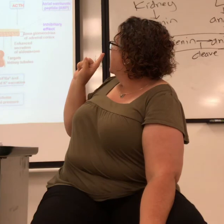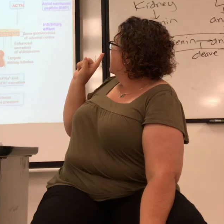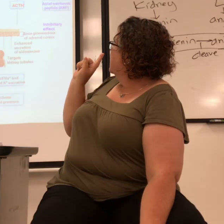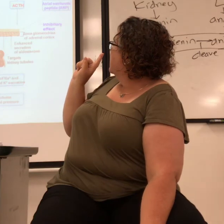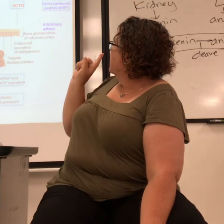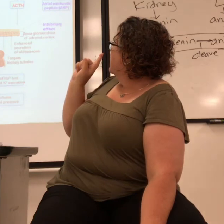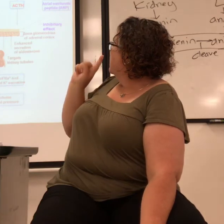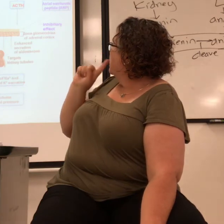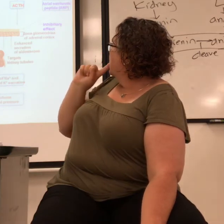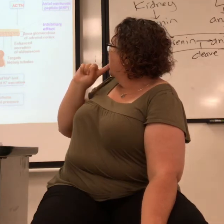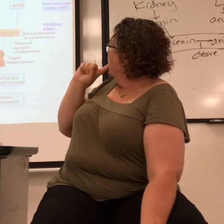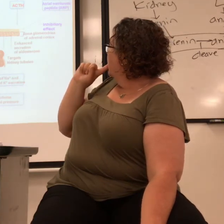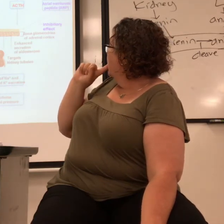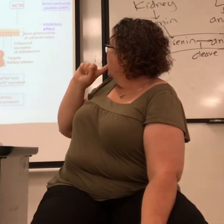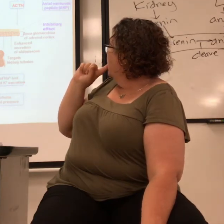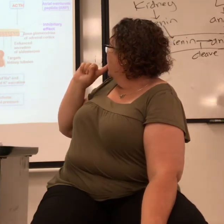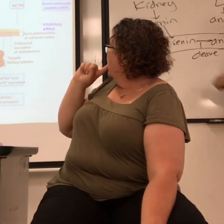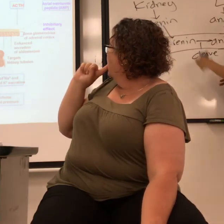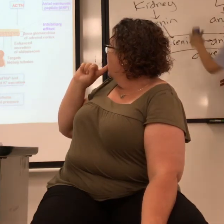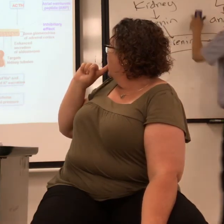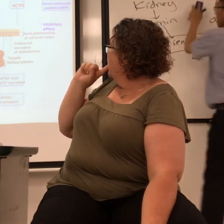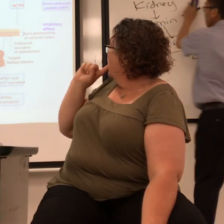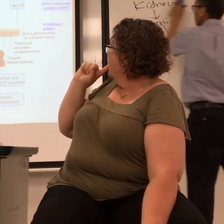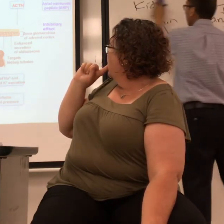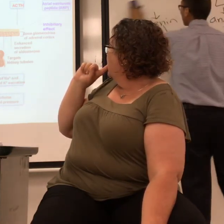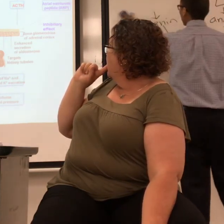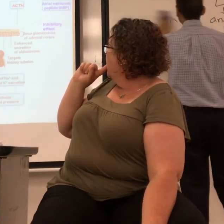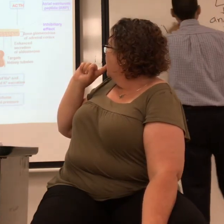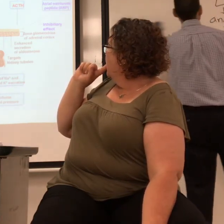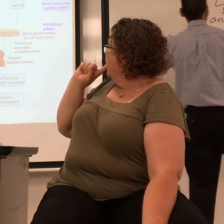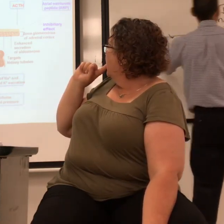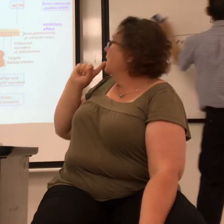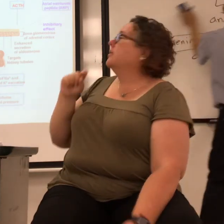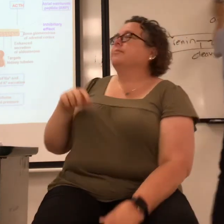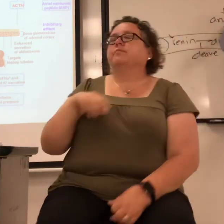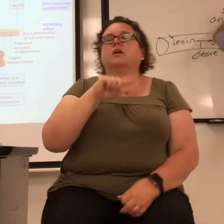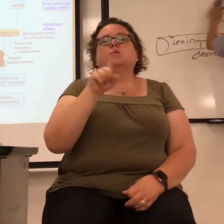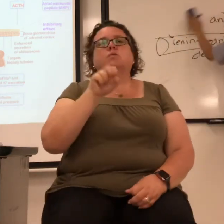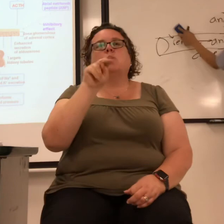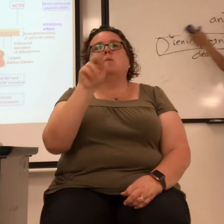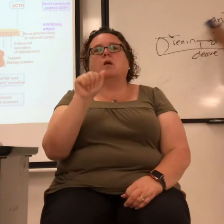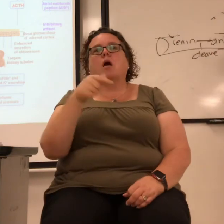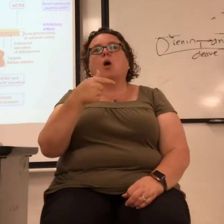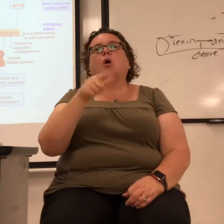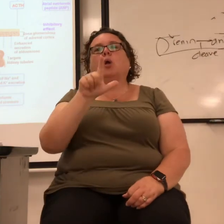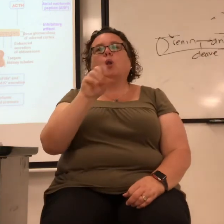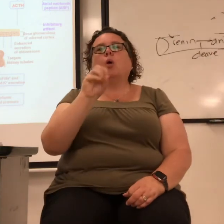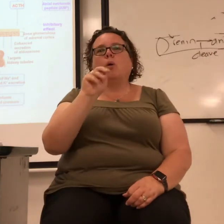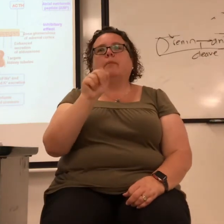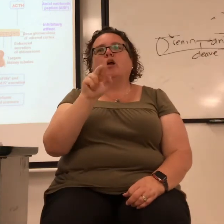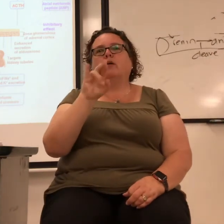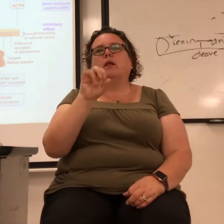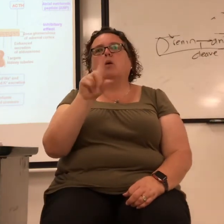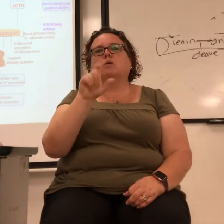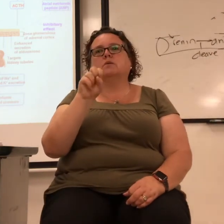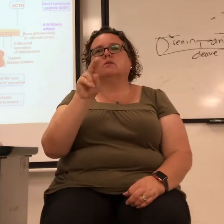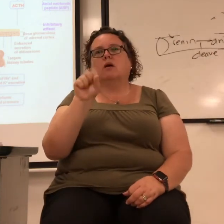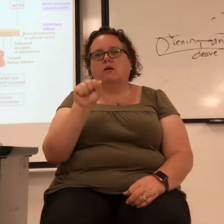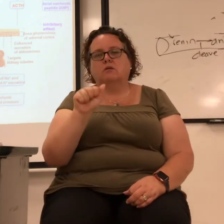I'm going to have to erase some things here. I'm running out of room. But this is just this part here.